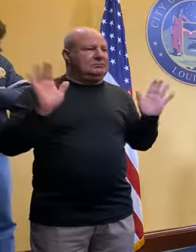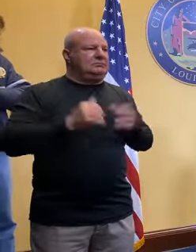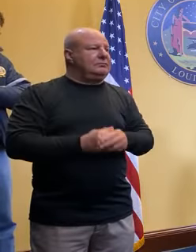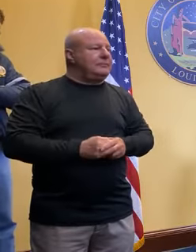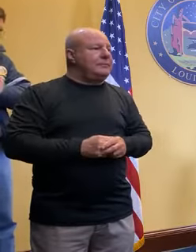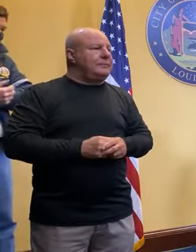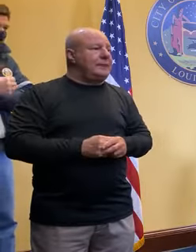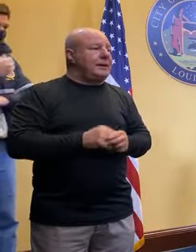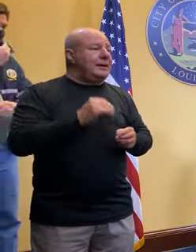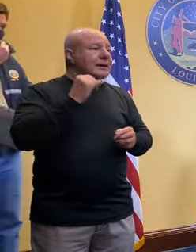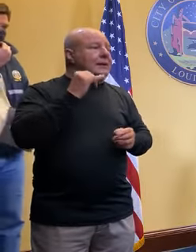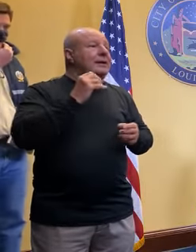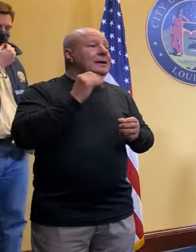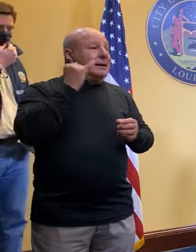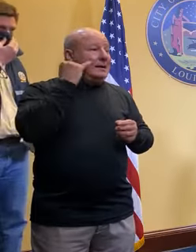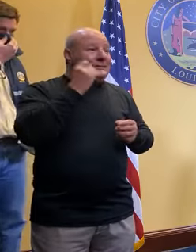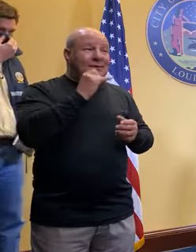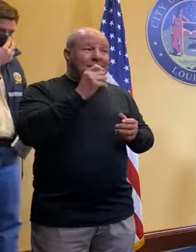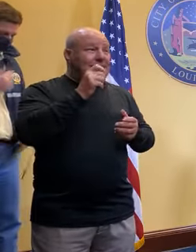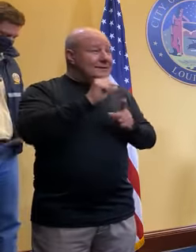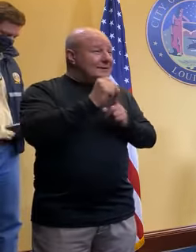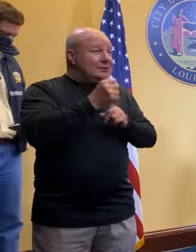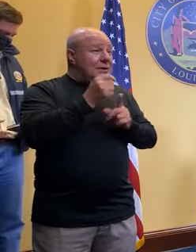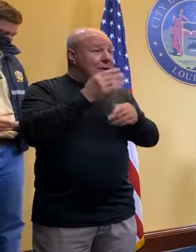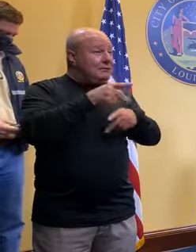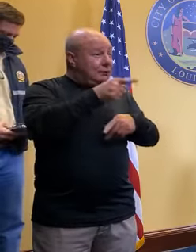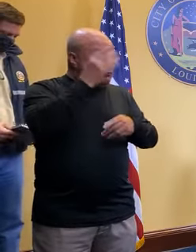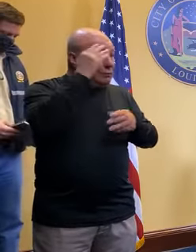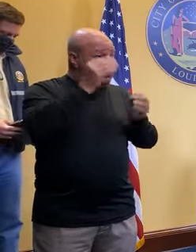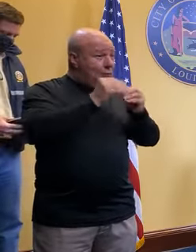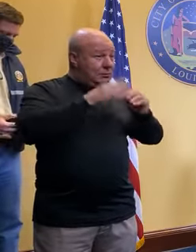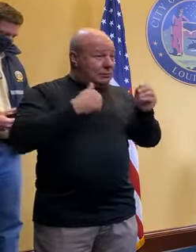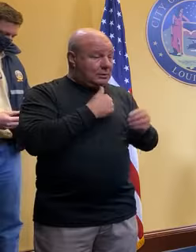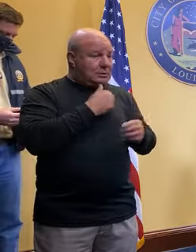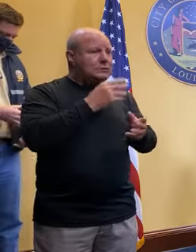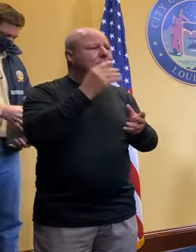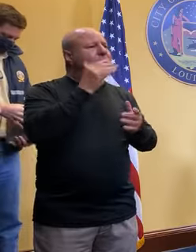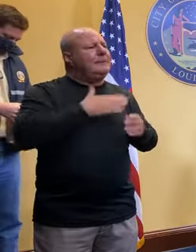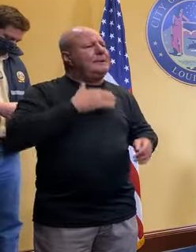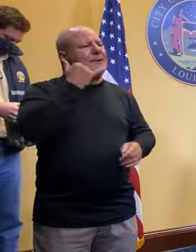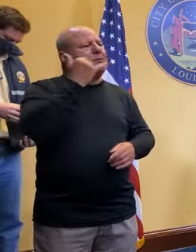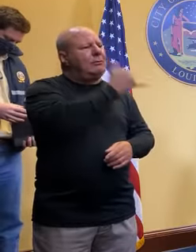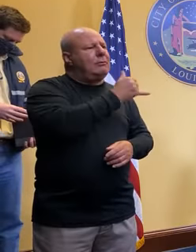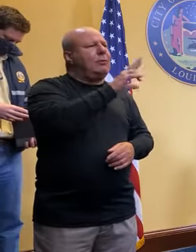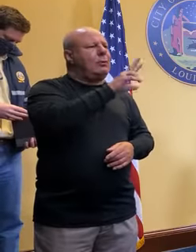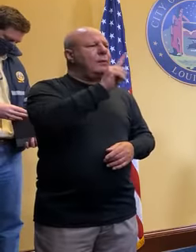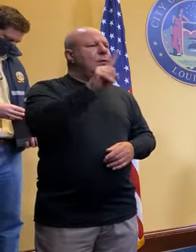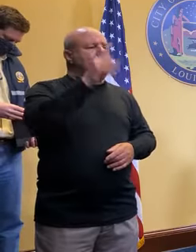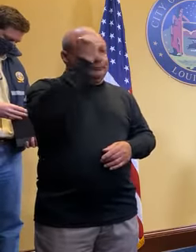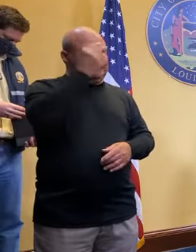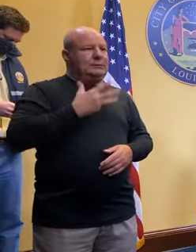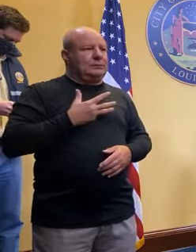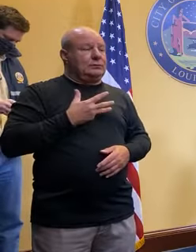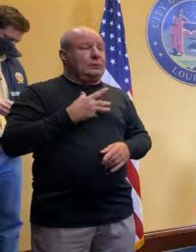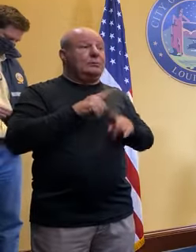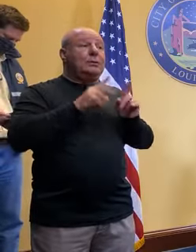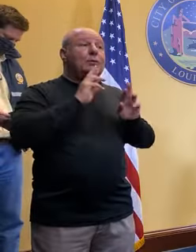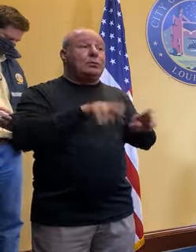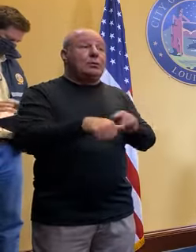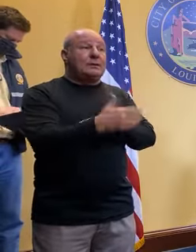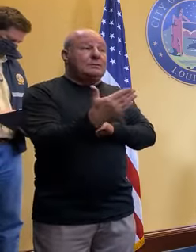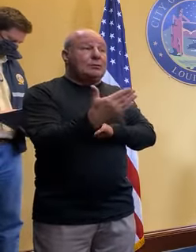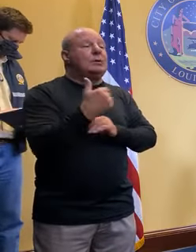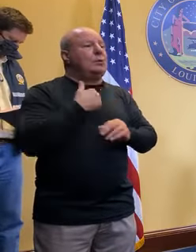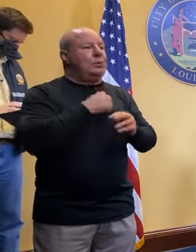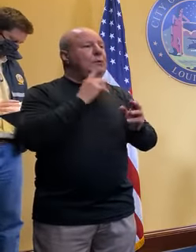this is not the case, meaning if the public knows more than we do, please call 311 to let us know that. But as reported this morning, we